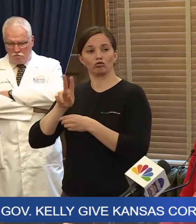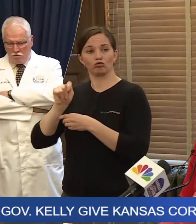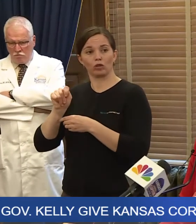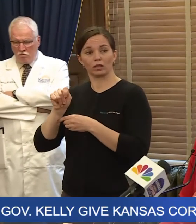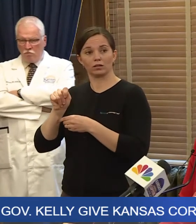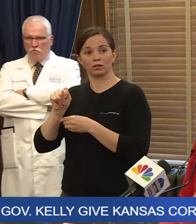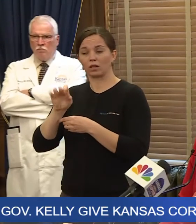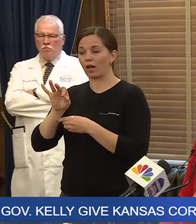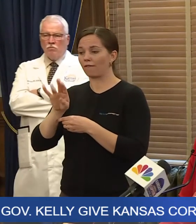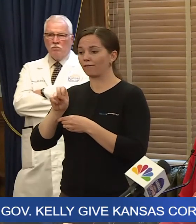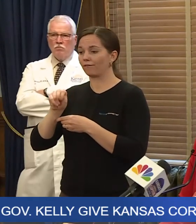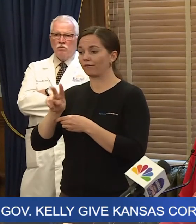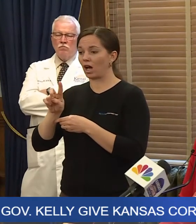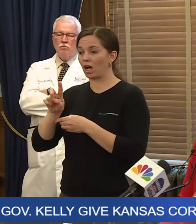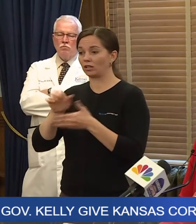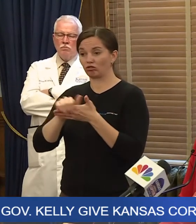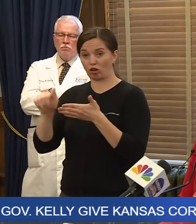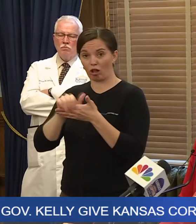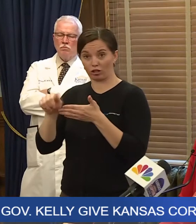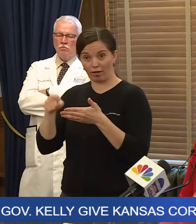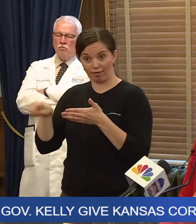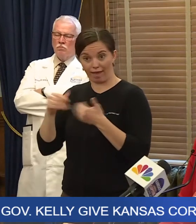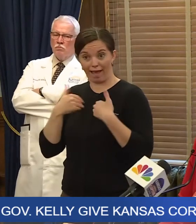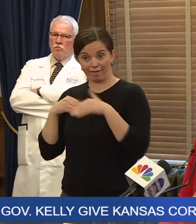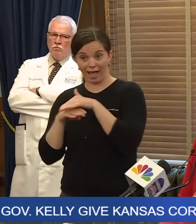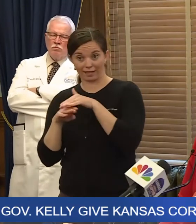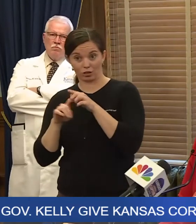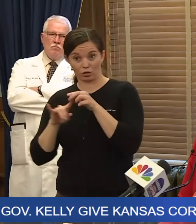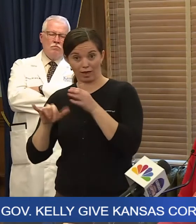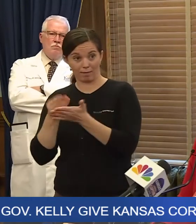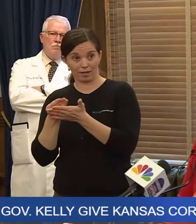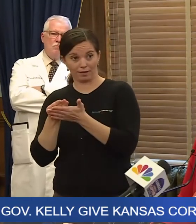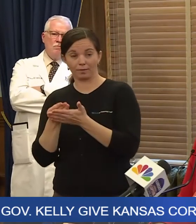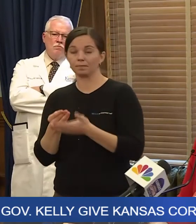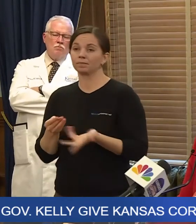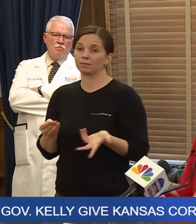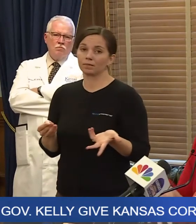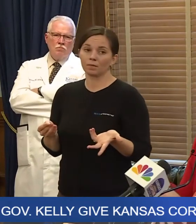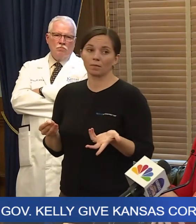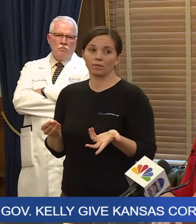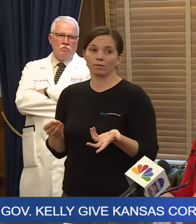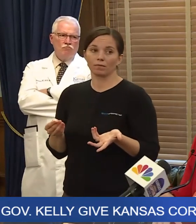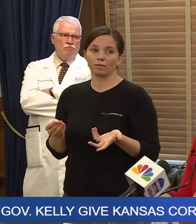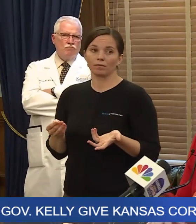dollars? Do they have any access to that? Well, it's